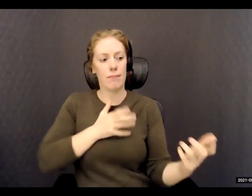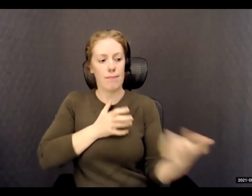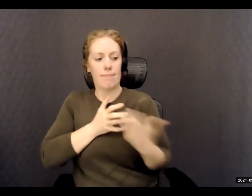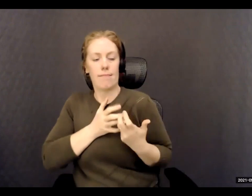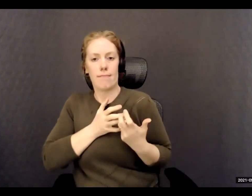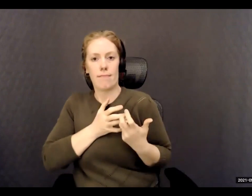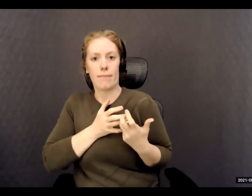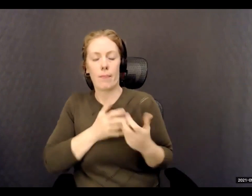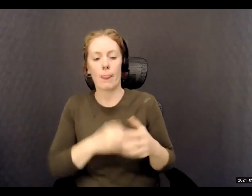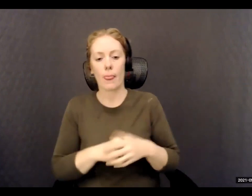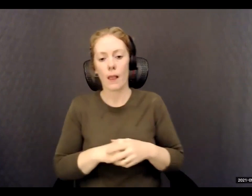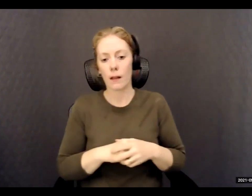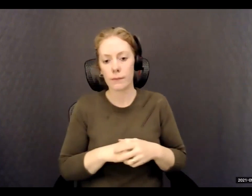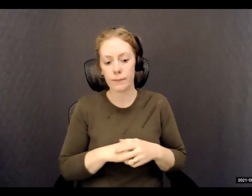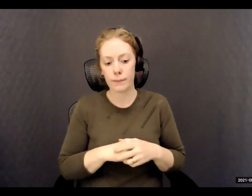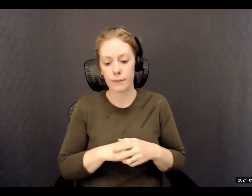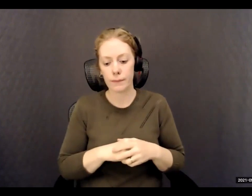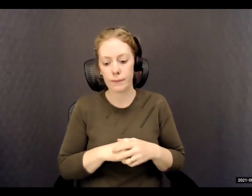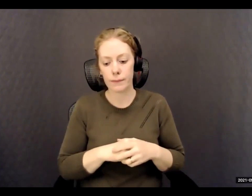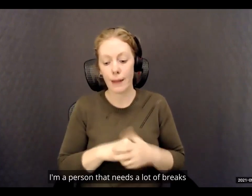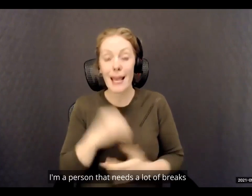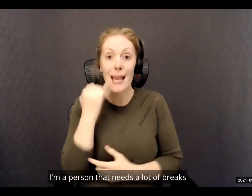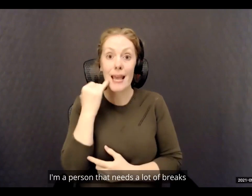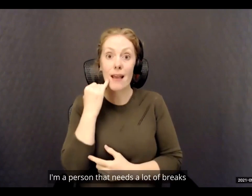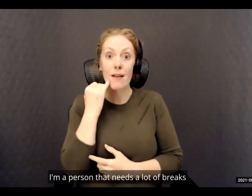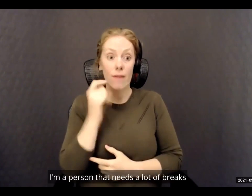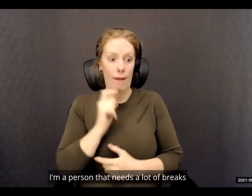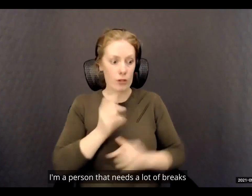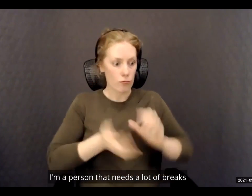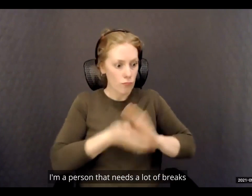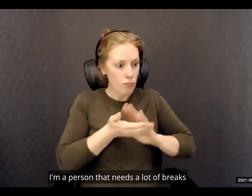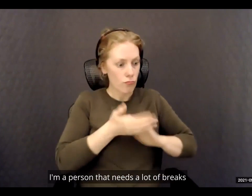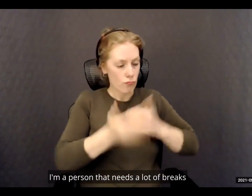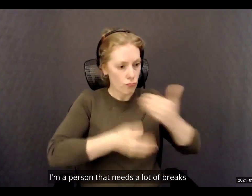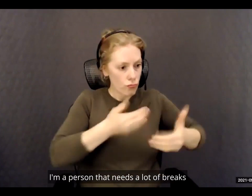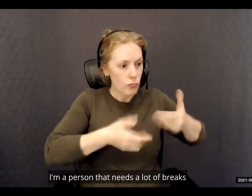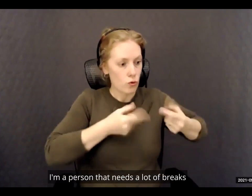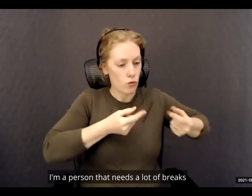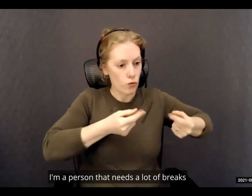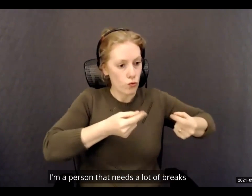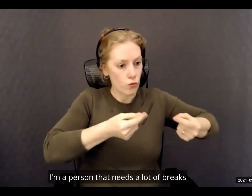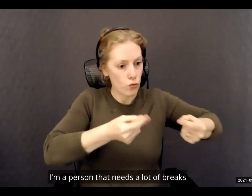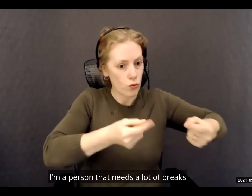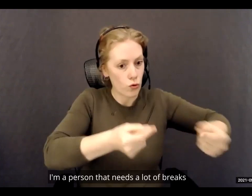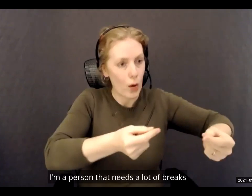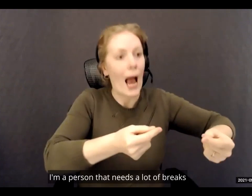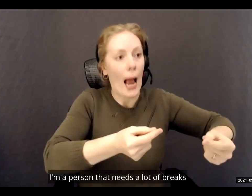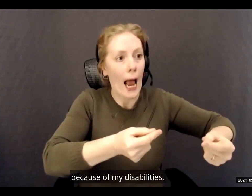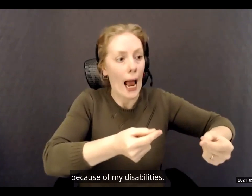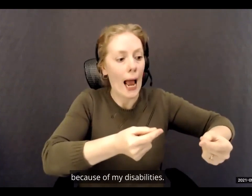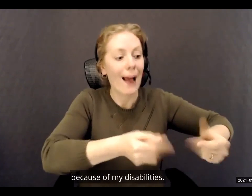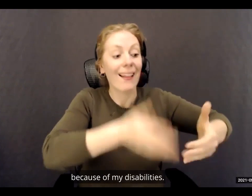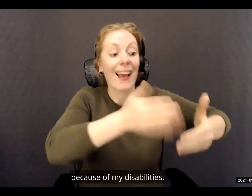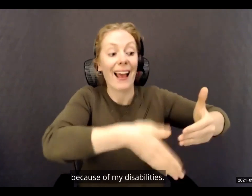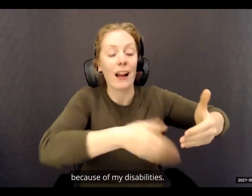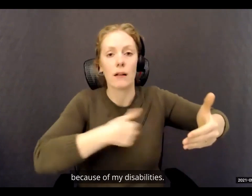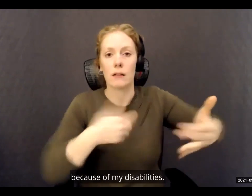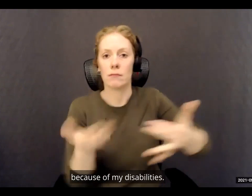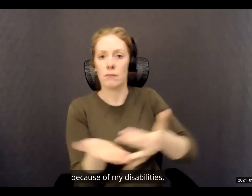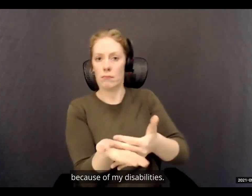on for extended periods of time. I'm a person that needs a lot of breaks because